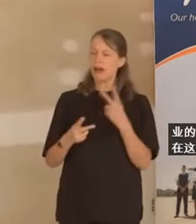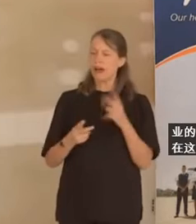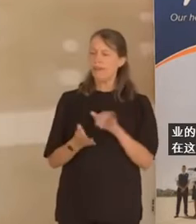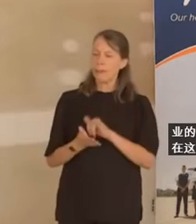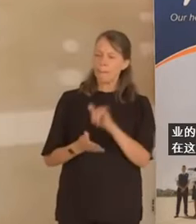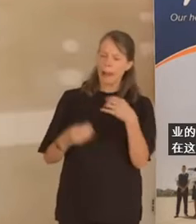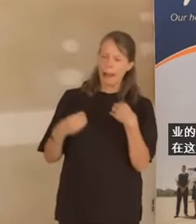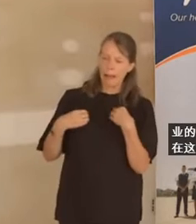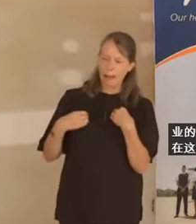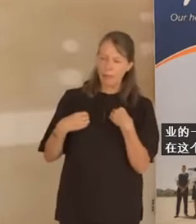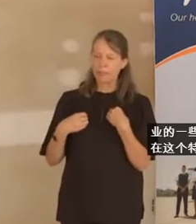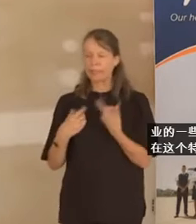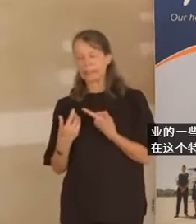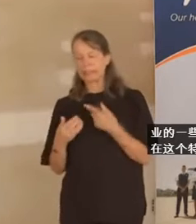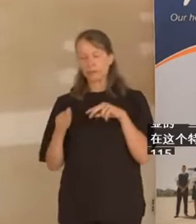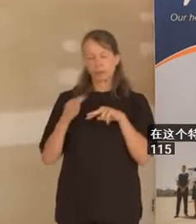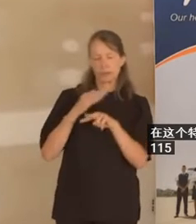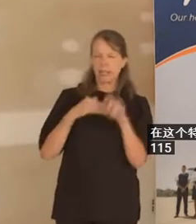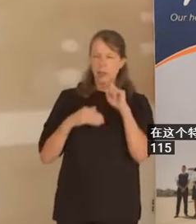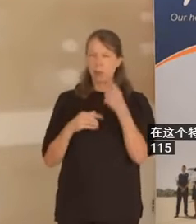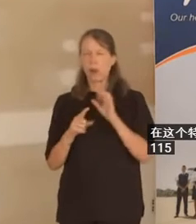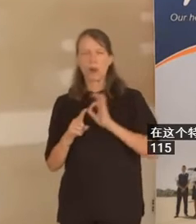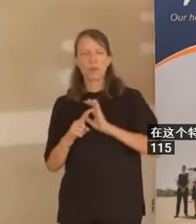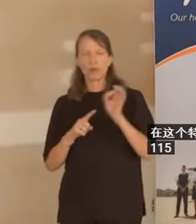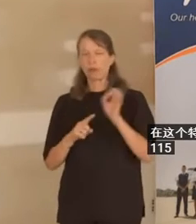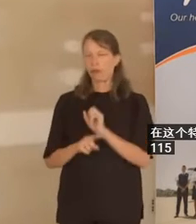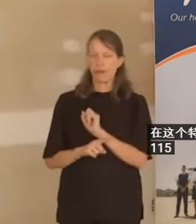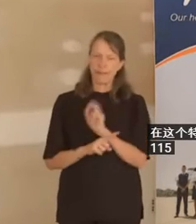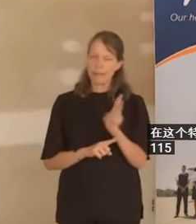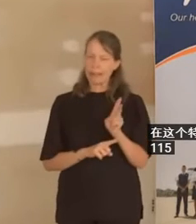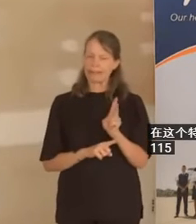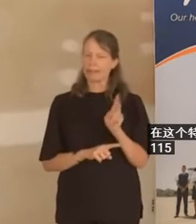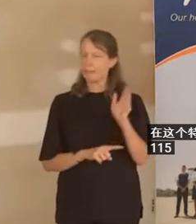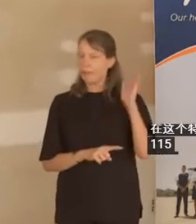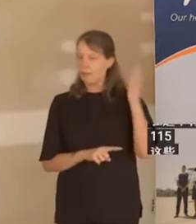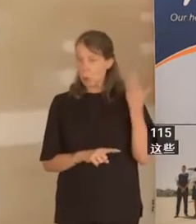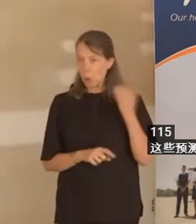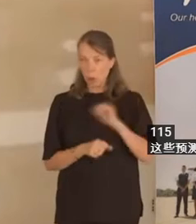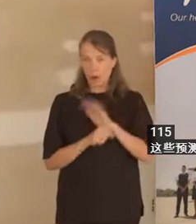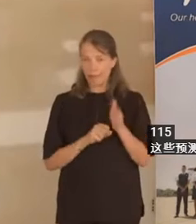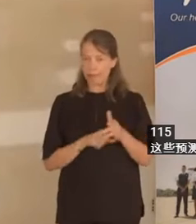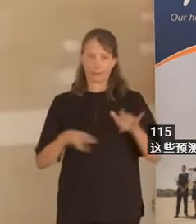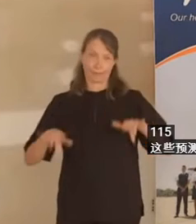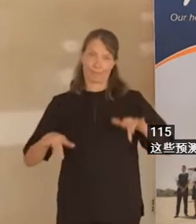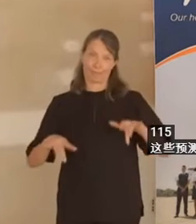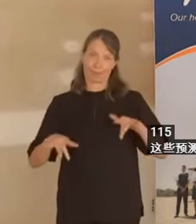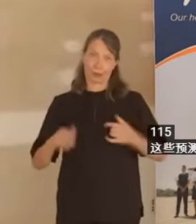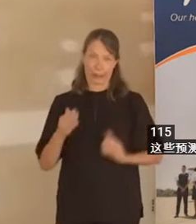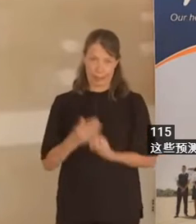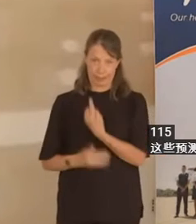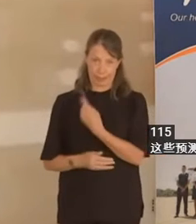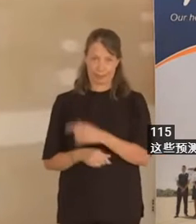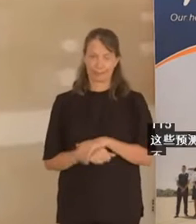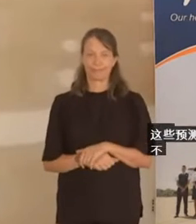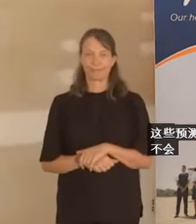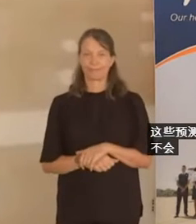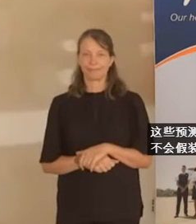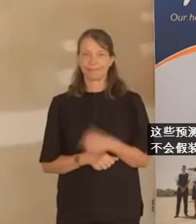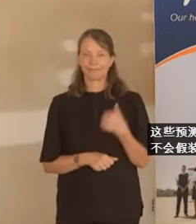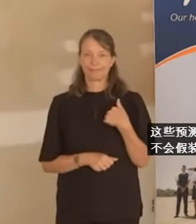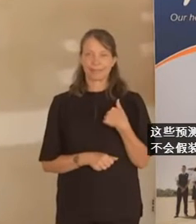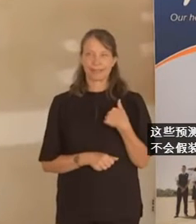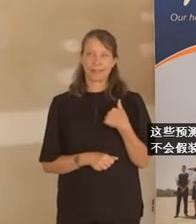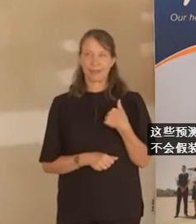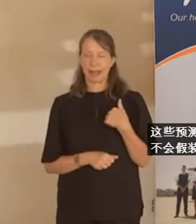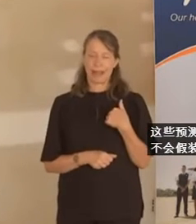be at 105% of pre-COVID capacity or 115 by this particular date. None of those predictions have come true. I don't pretend